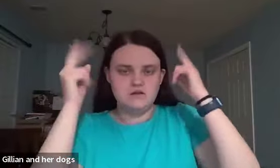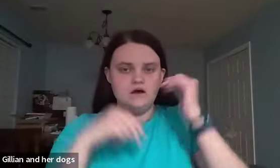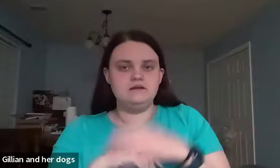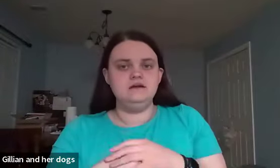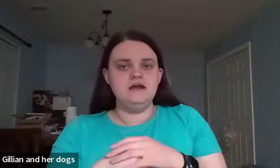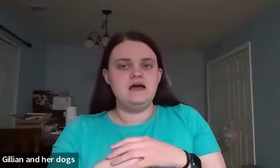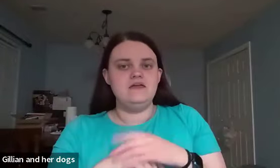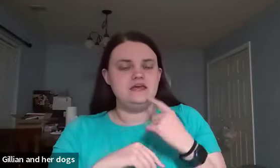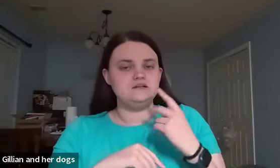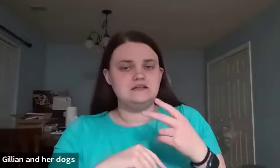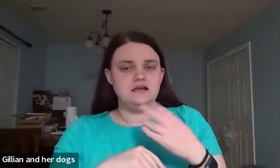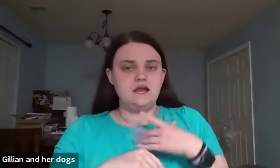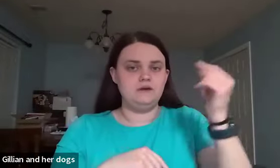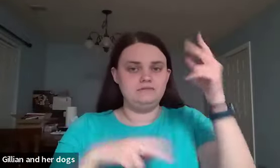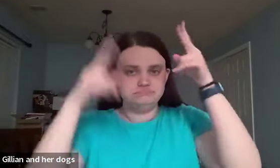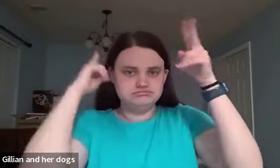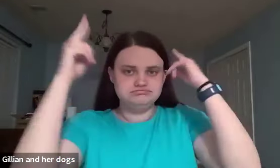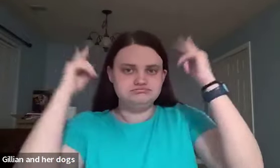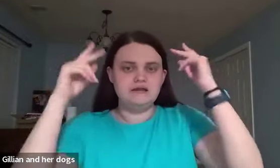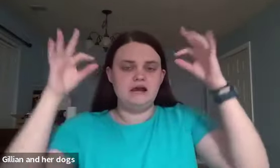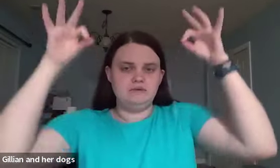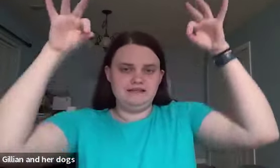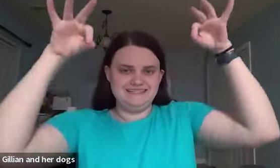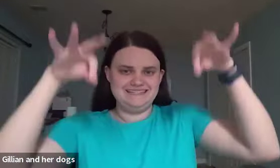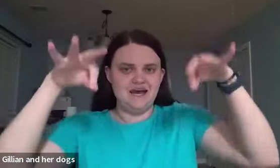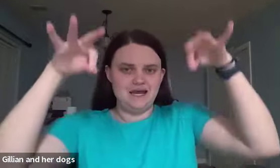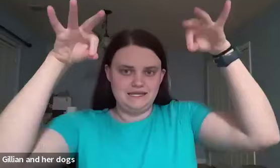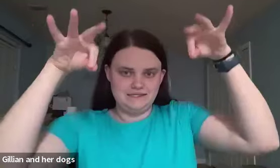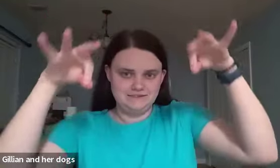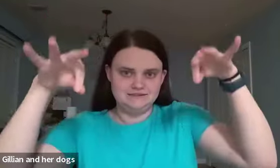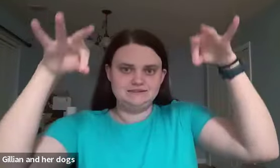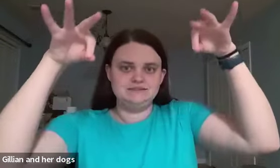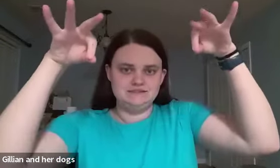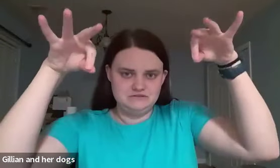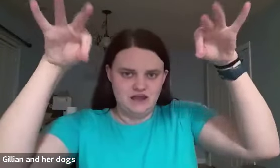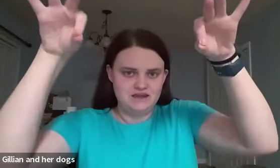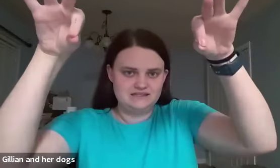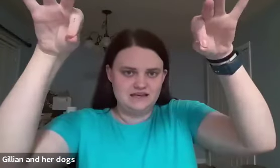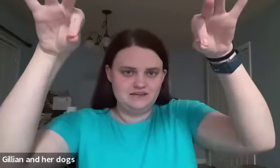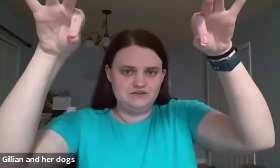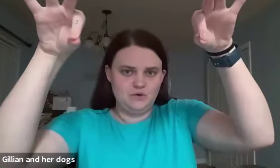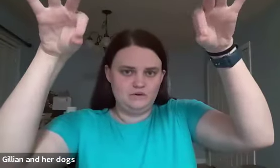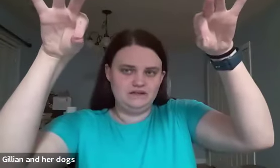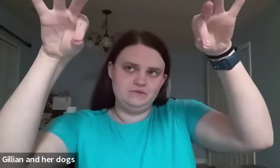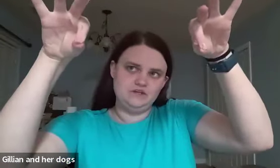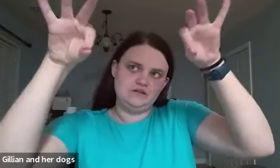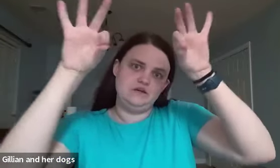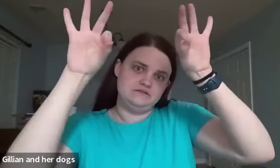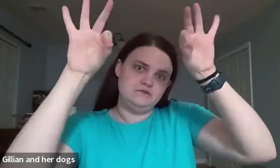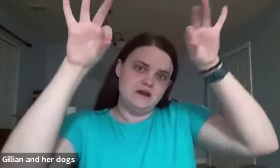salon. And then I'll say like I went and I'll be like dyed. So die is like you're holding it with you have two